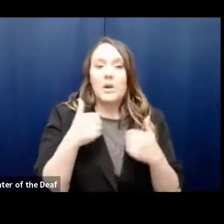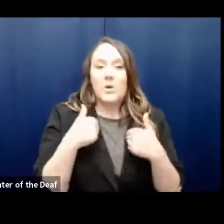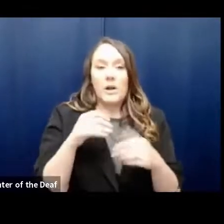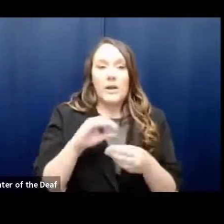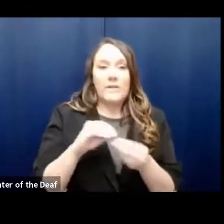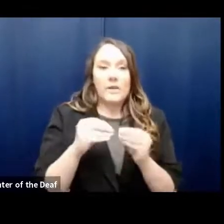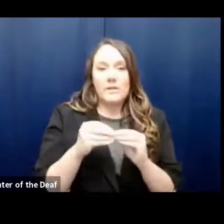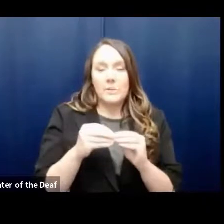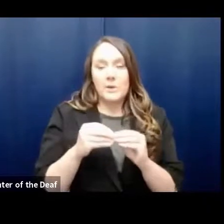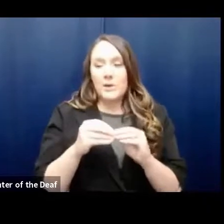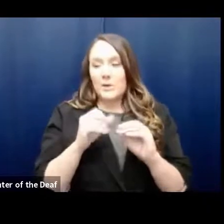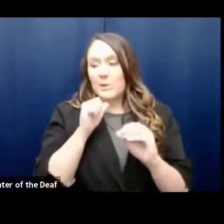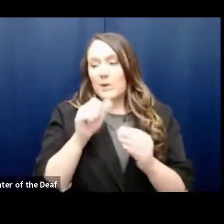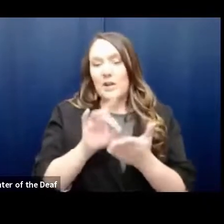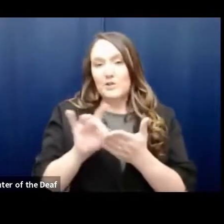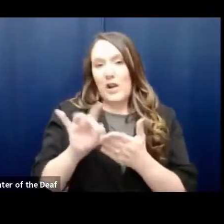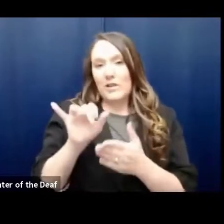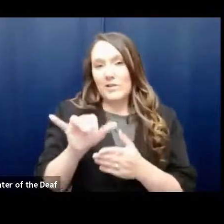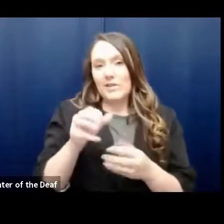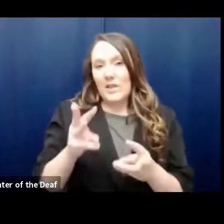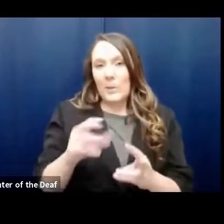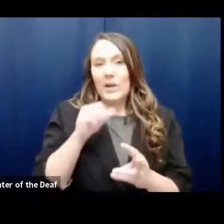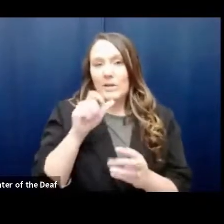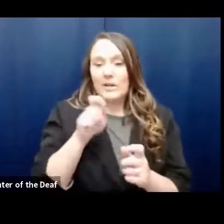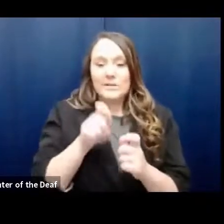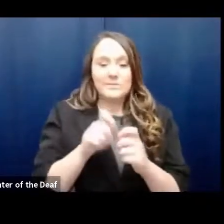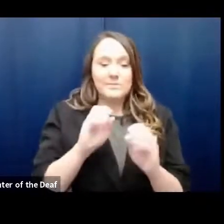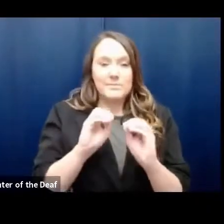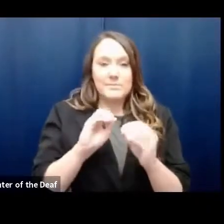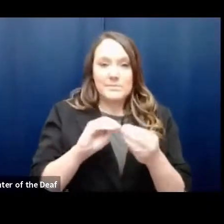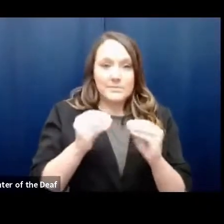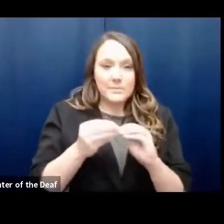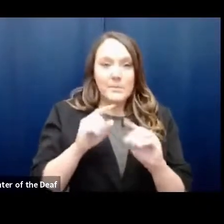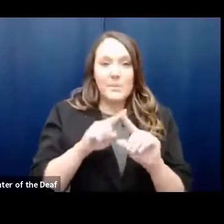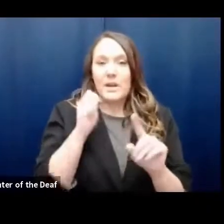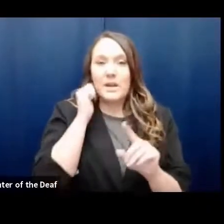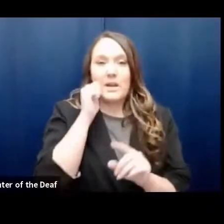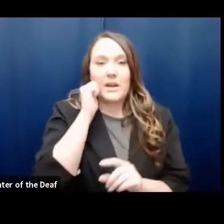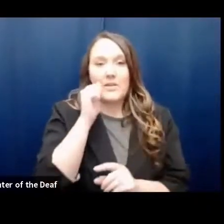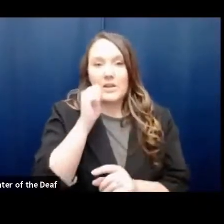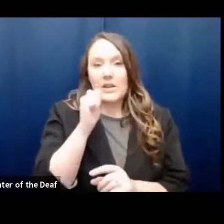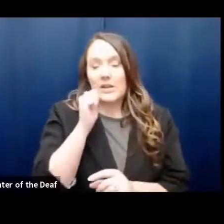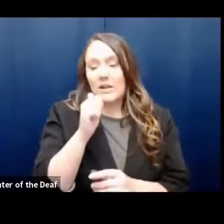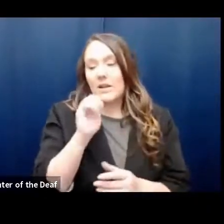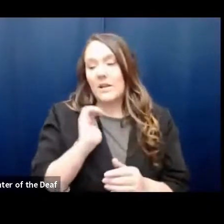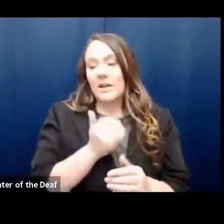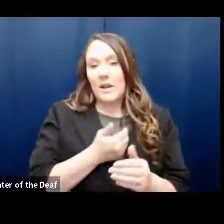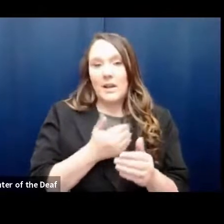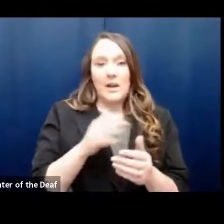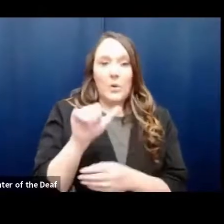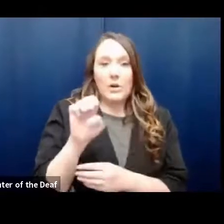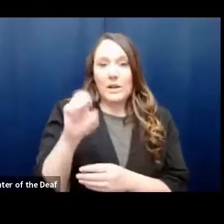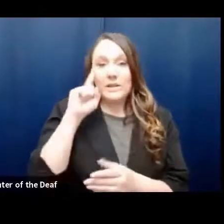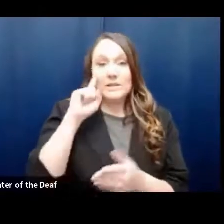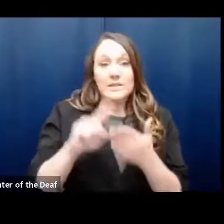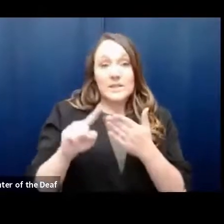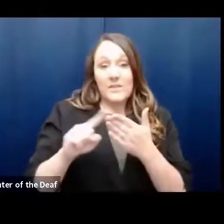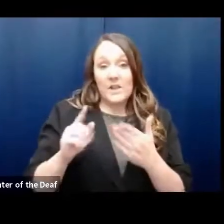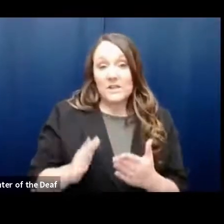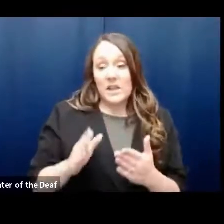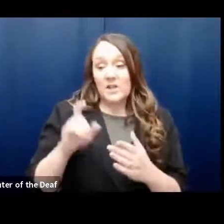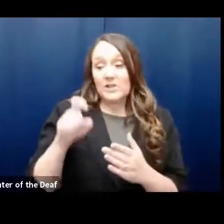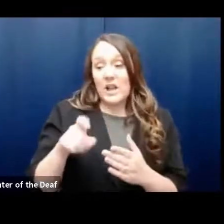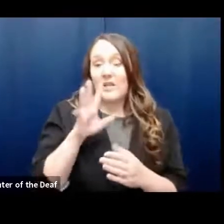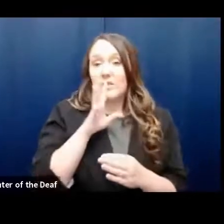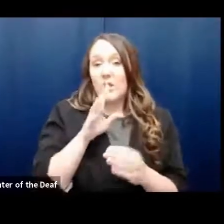it that way. So we don't have an exact number, but it's a daily occurrence for our case investigators to have to